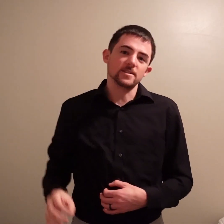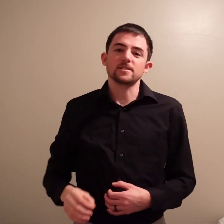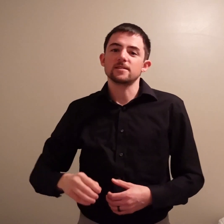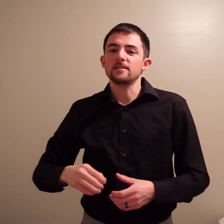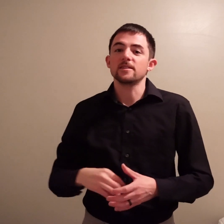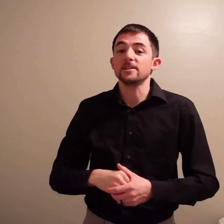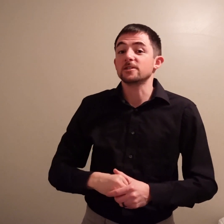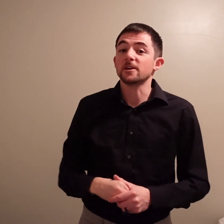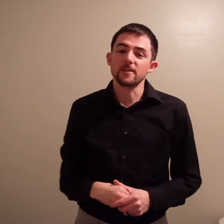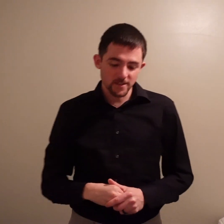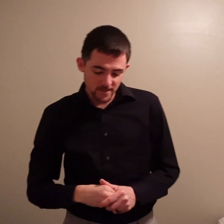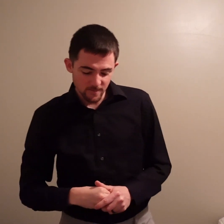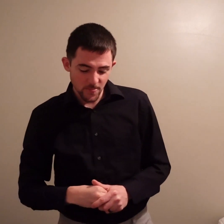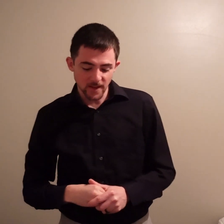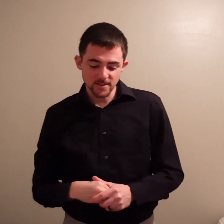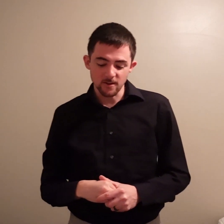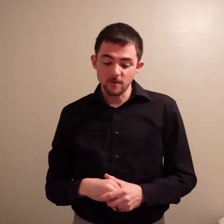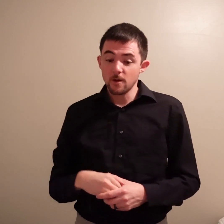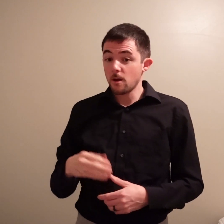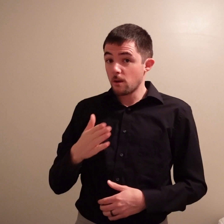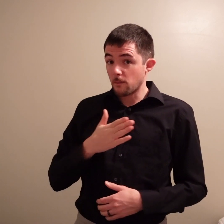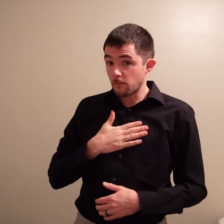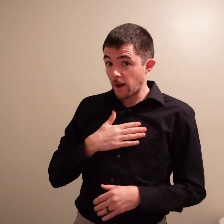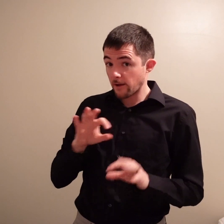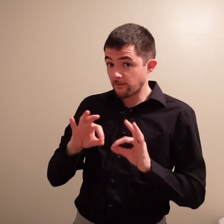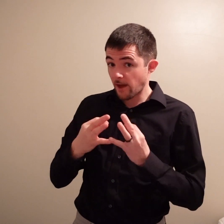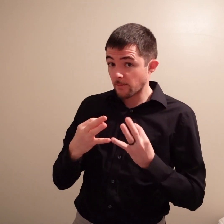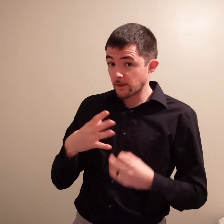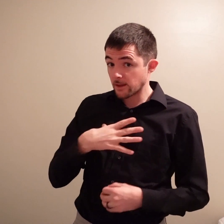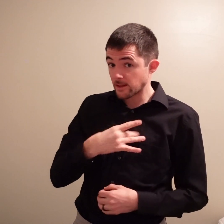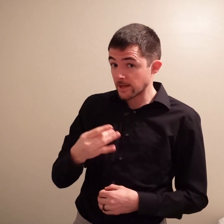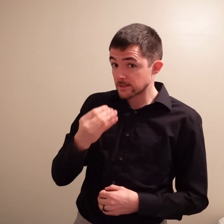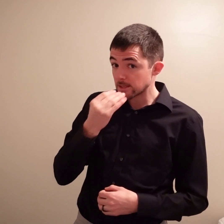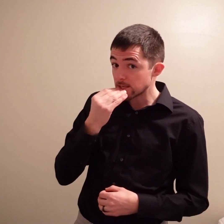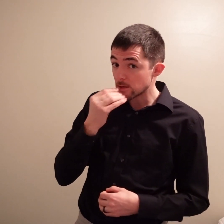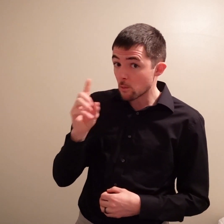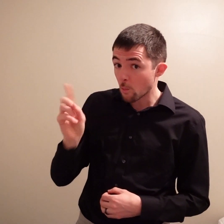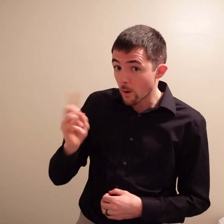just in case you're curious. So, my family likes to eat where?